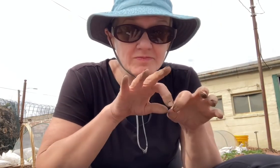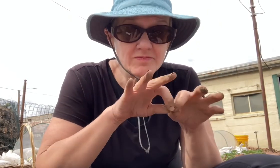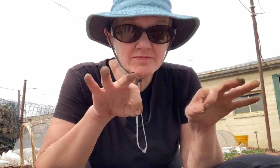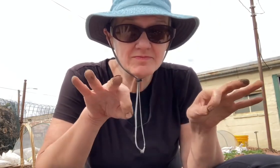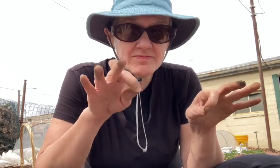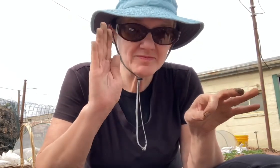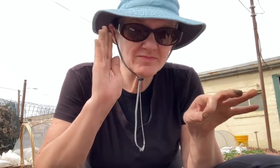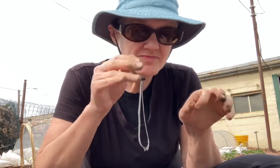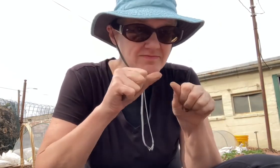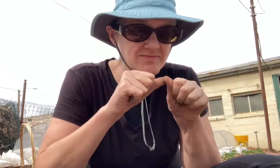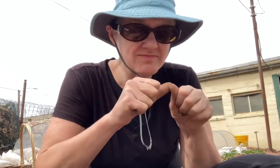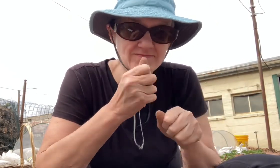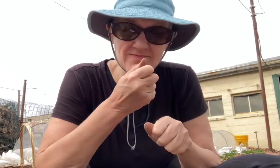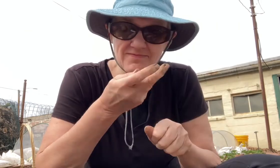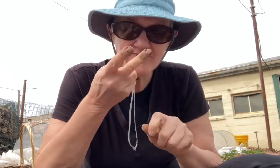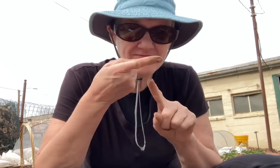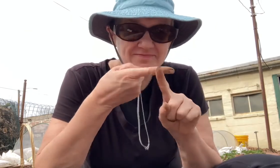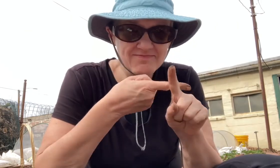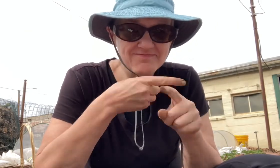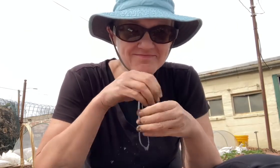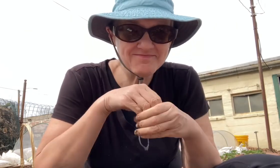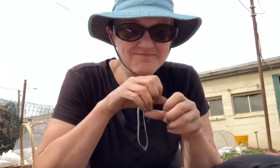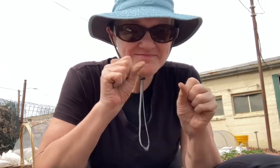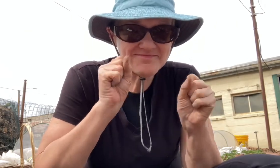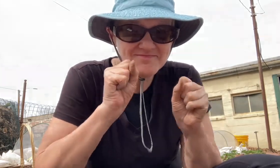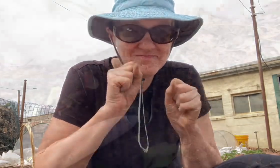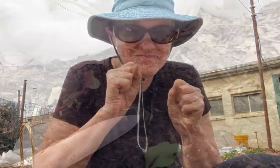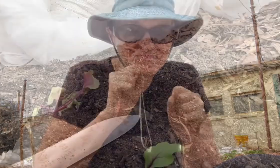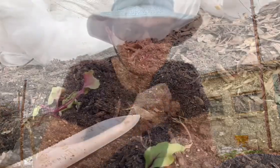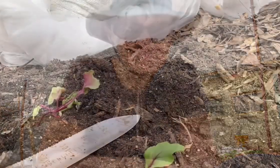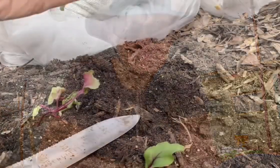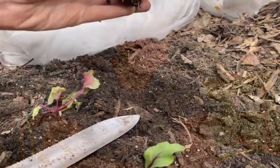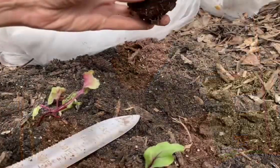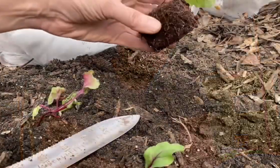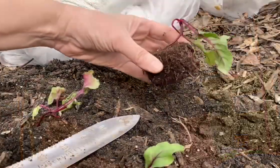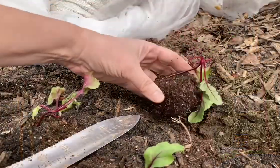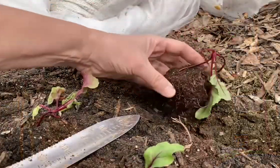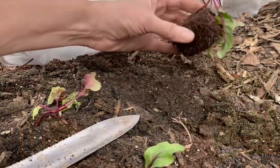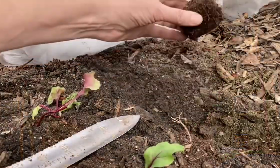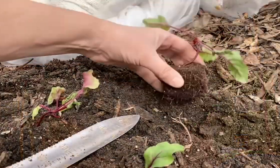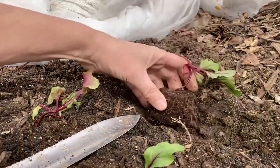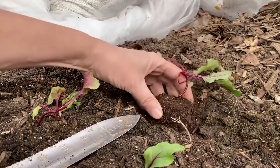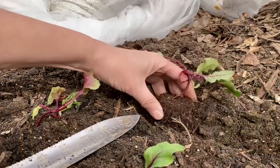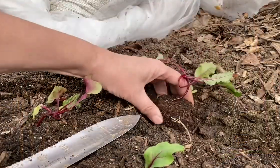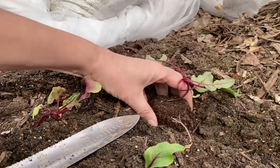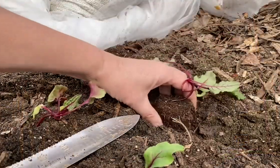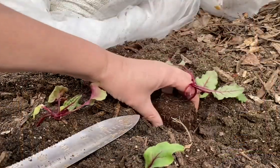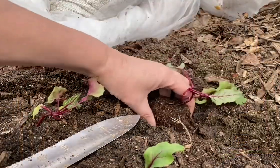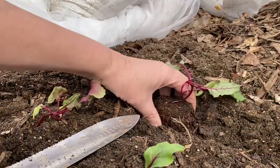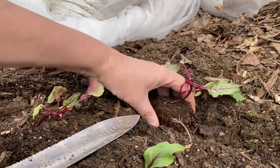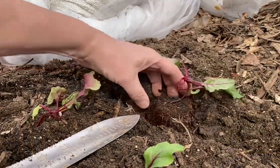And after I harvest them, they'll last for months in the refrigerator in a baggie.